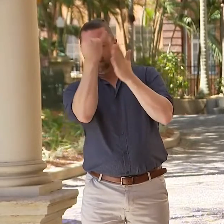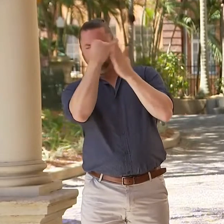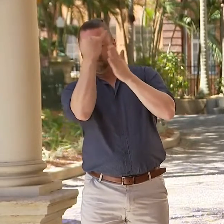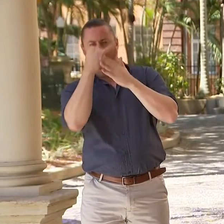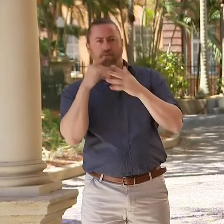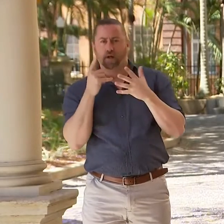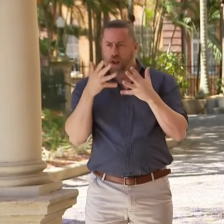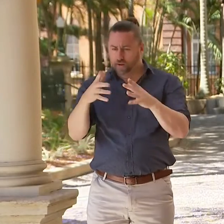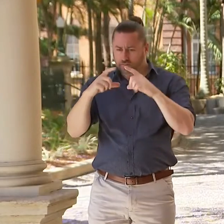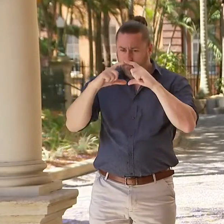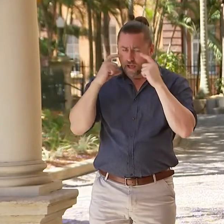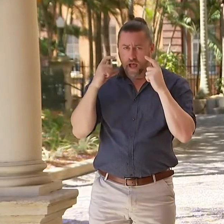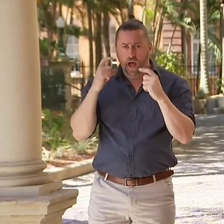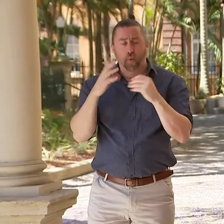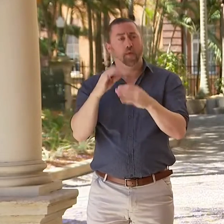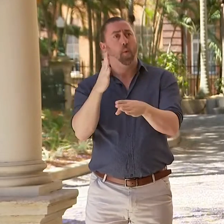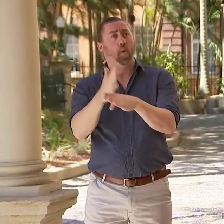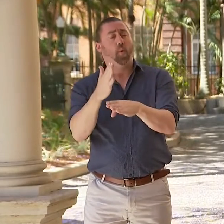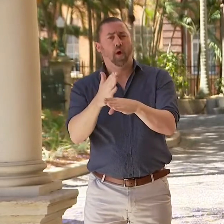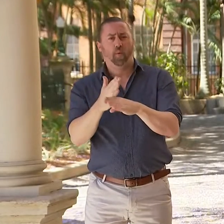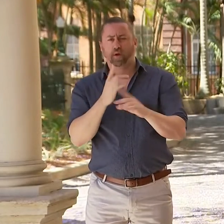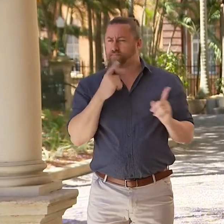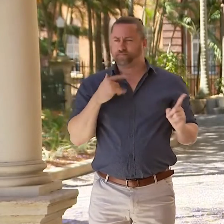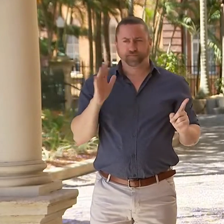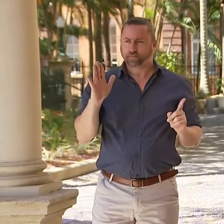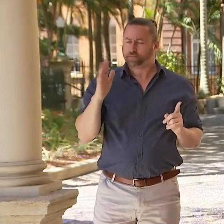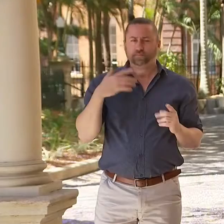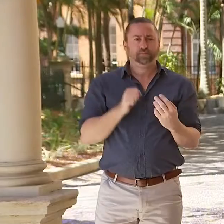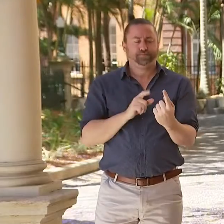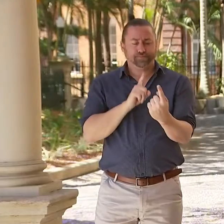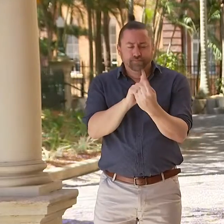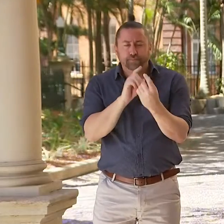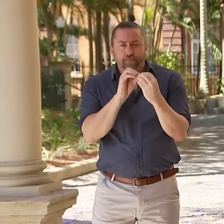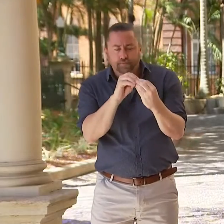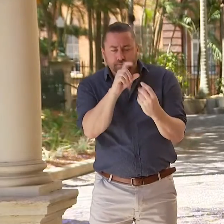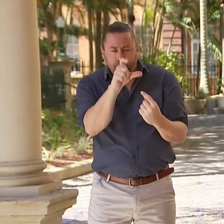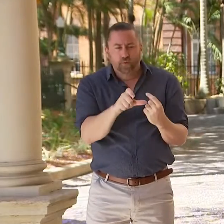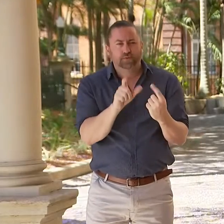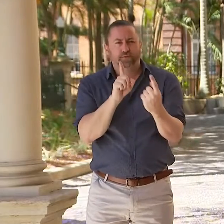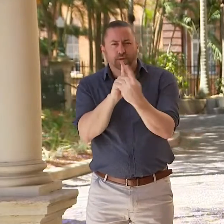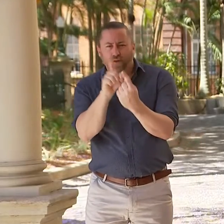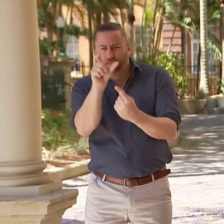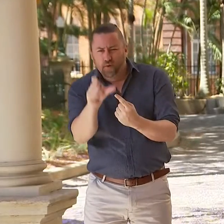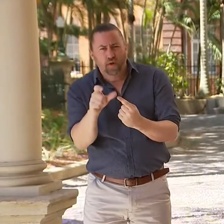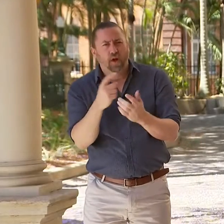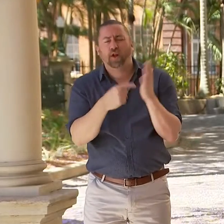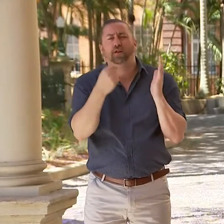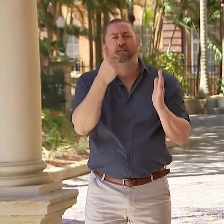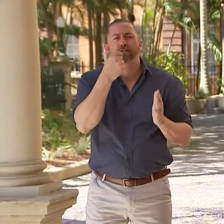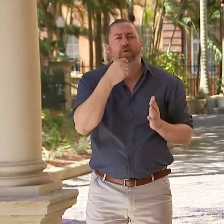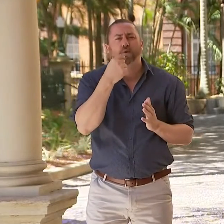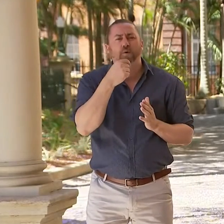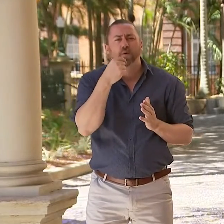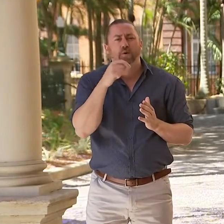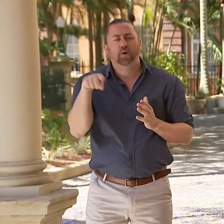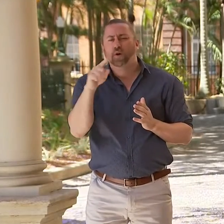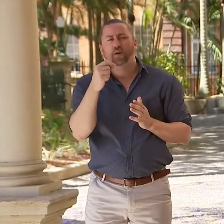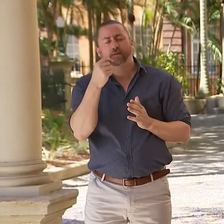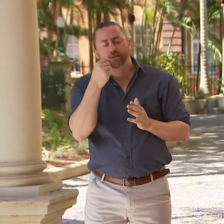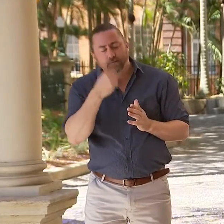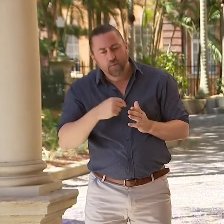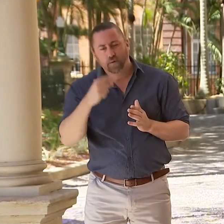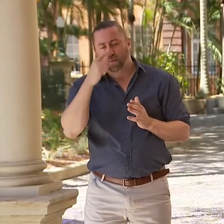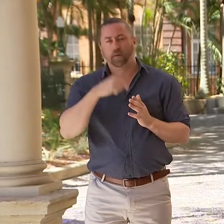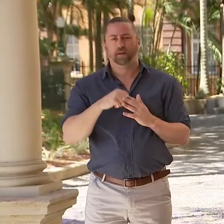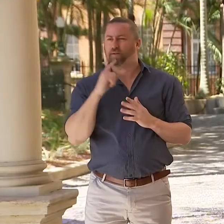No, we are working through with each individual person, and there's a tiny number. It is really a very small